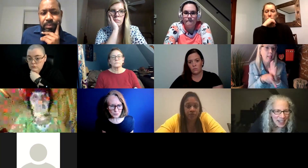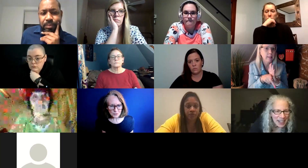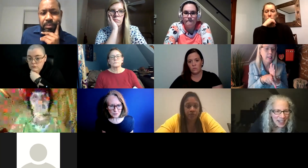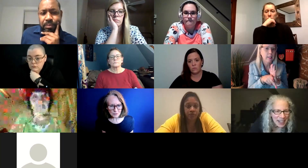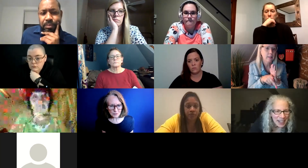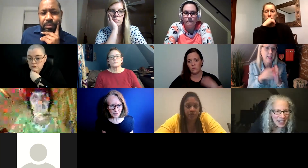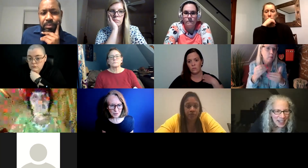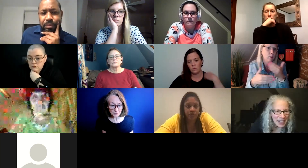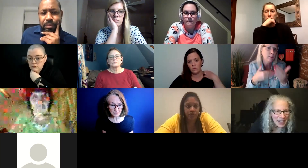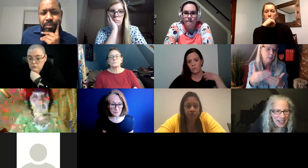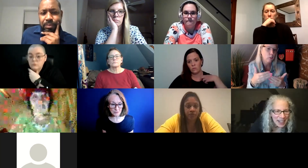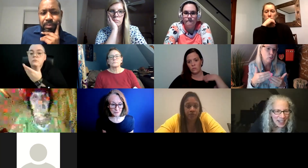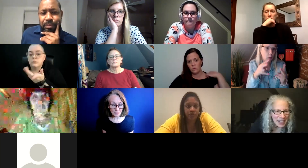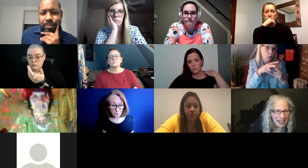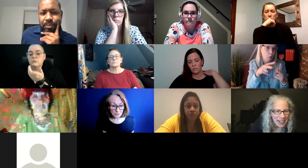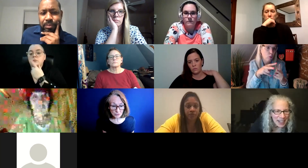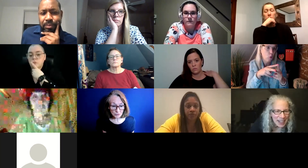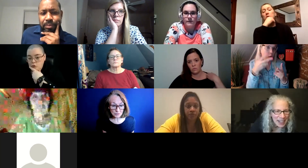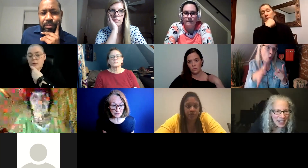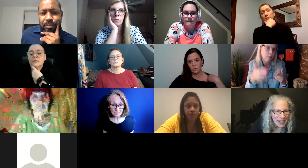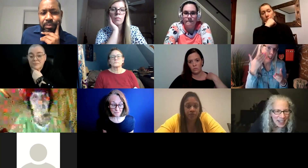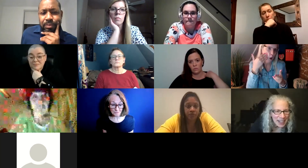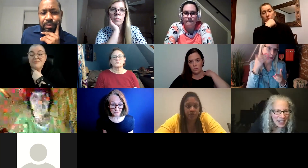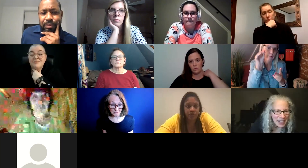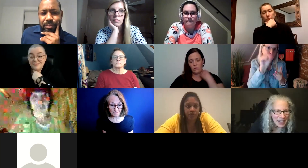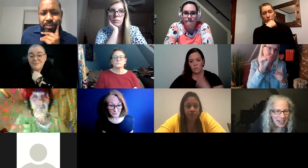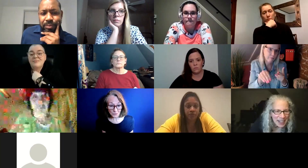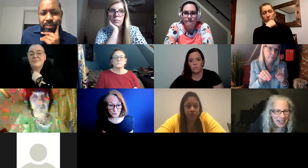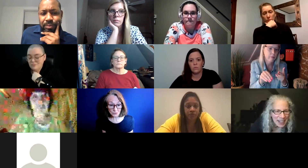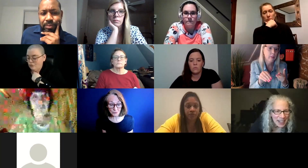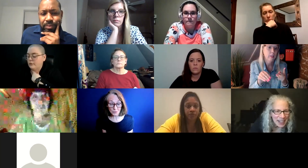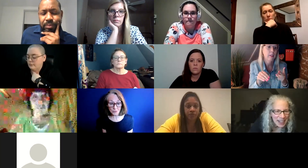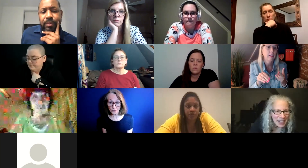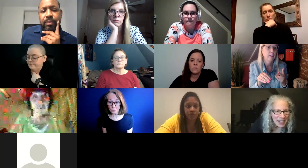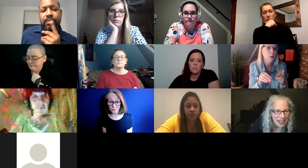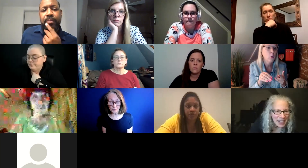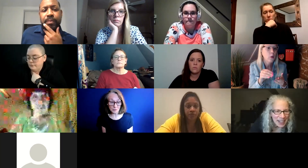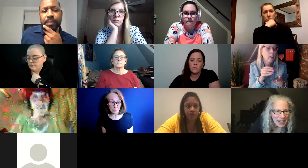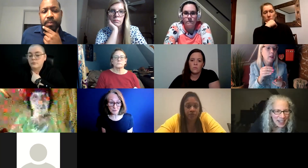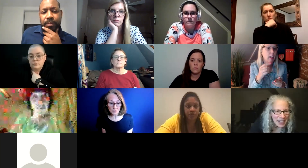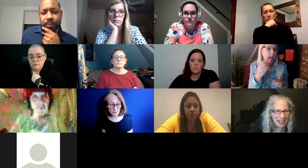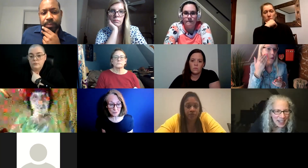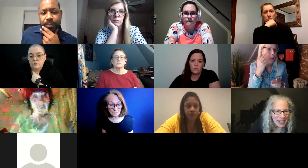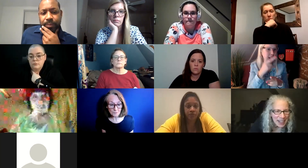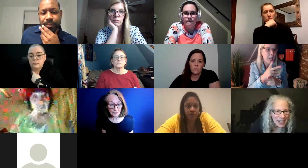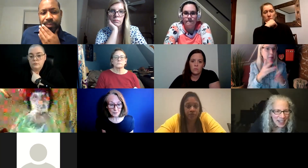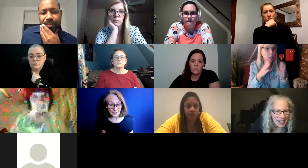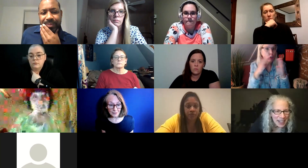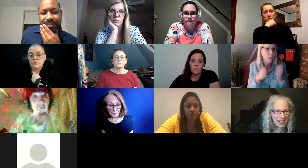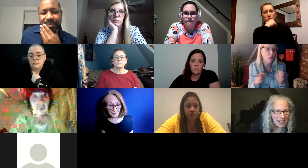Reviewing policies and procedures. Those are two that we know will be on the agenda.